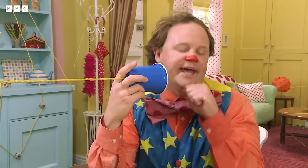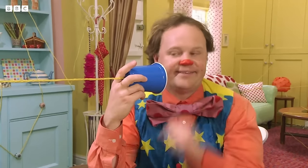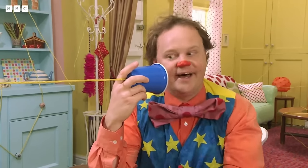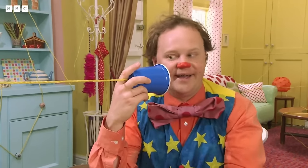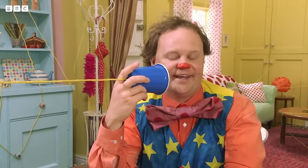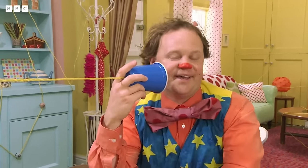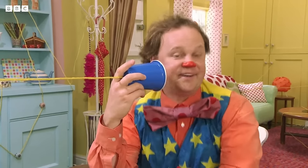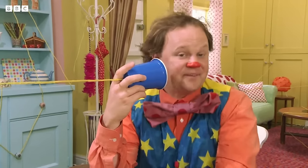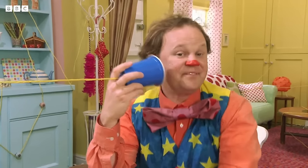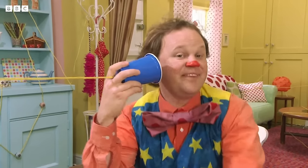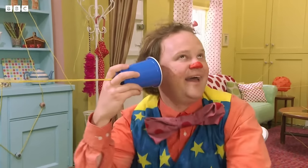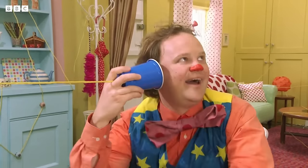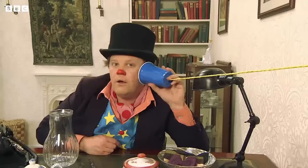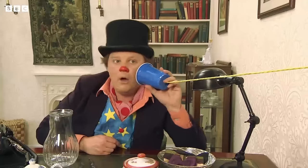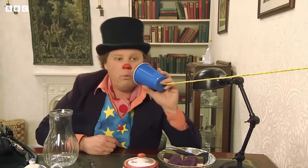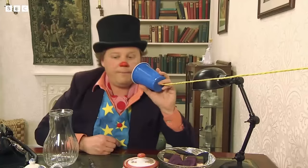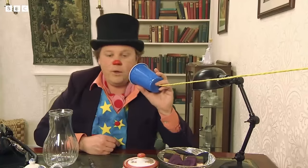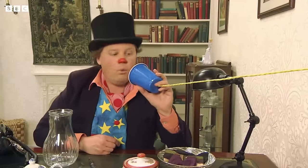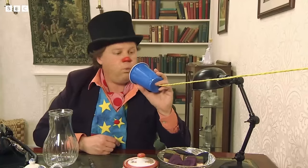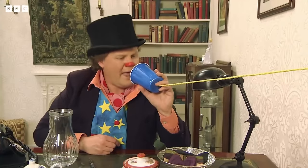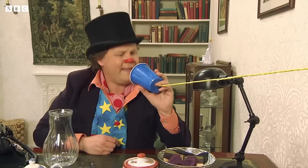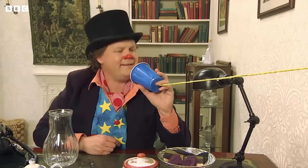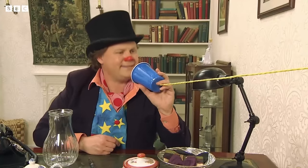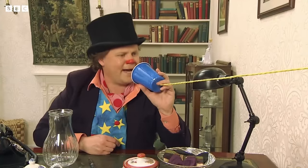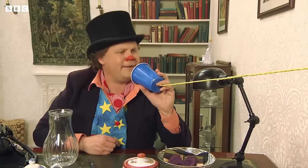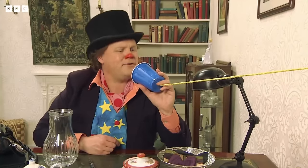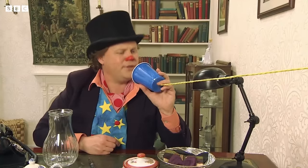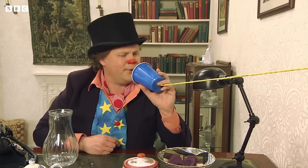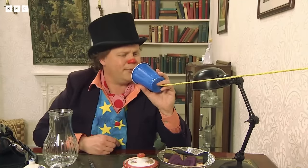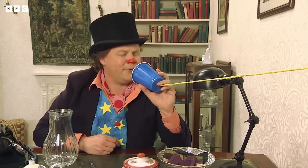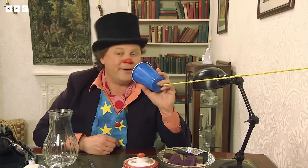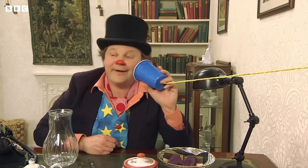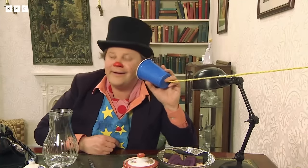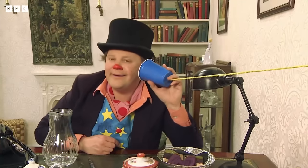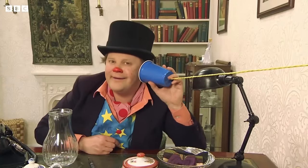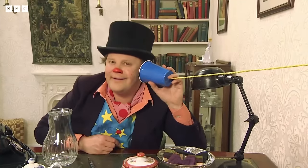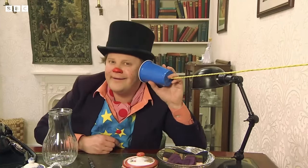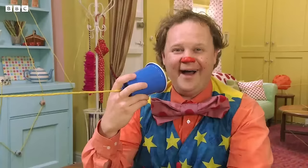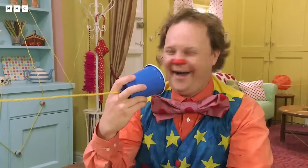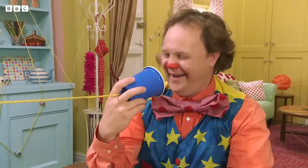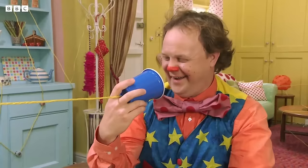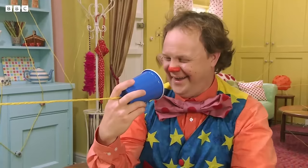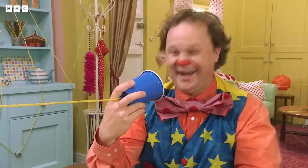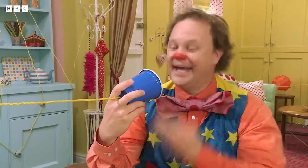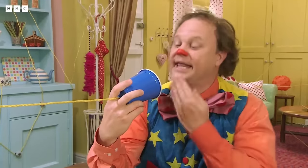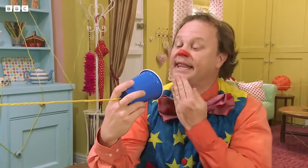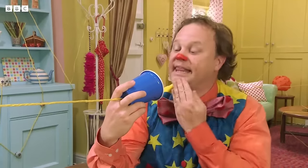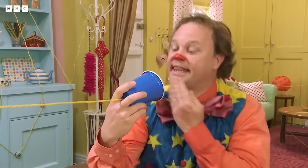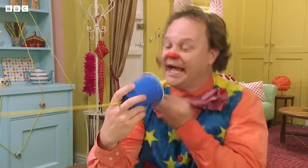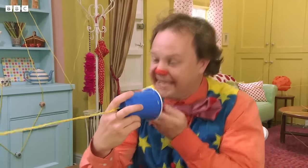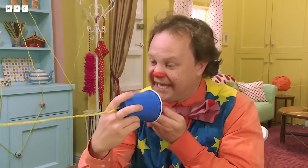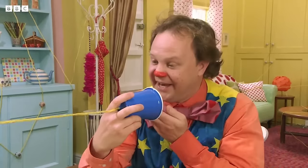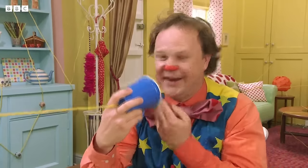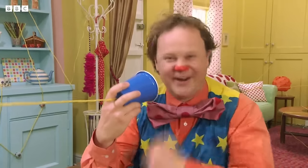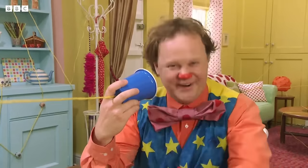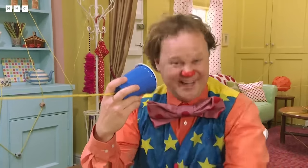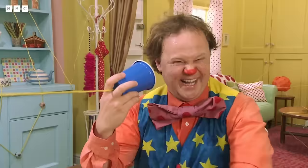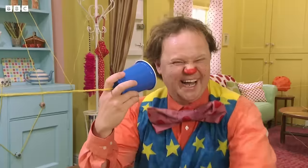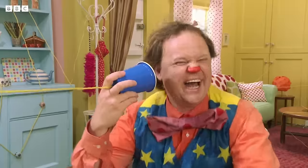Yes, I did. Well, well done, you. Oh, thank you!